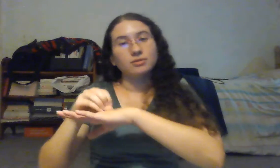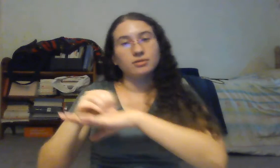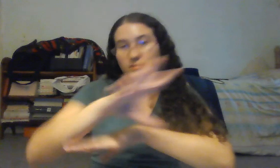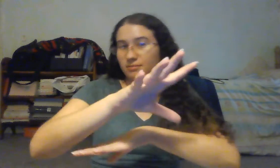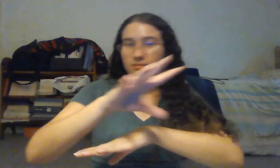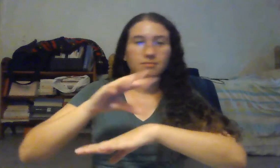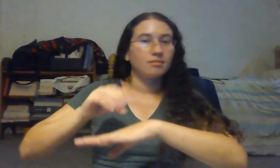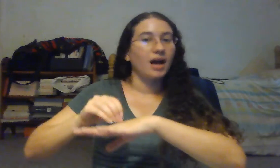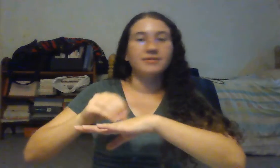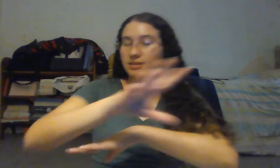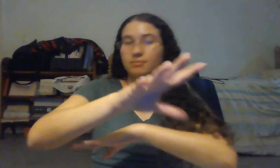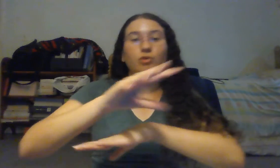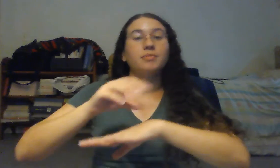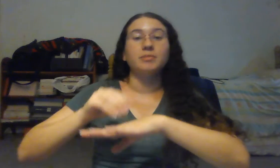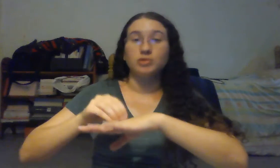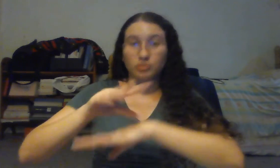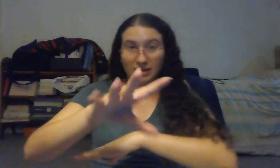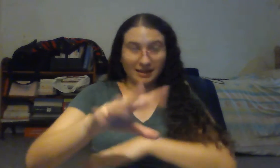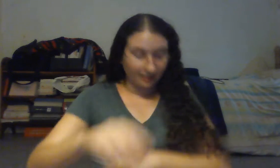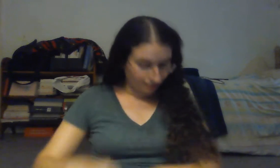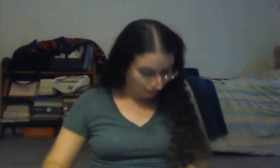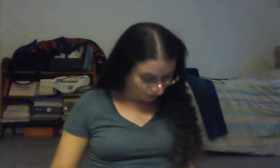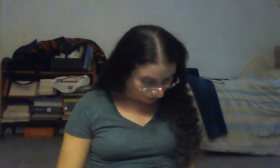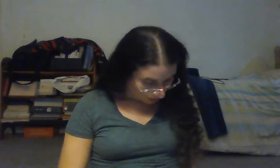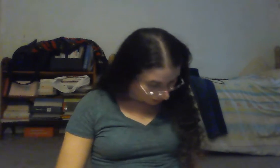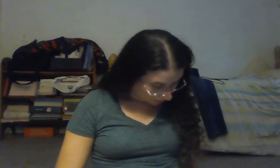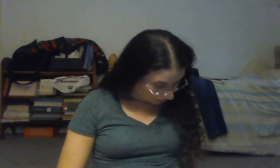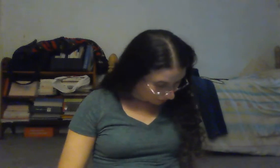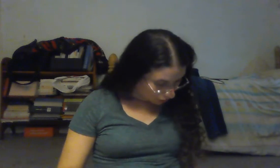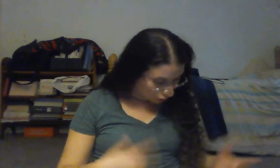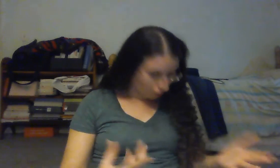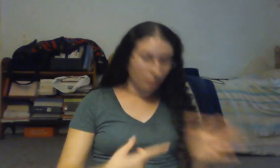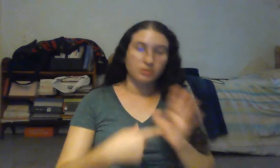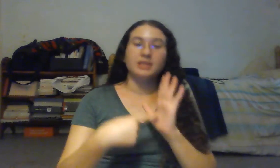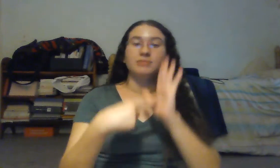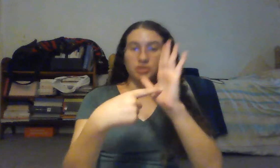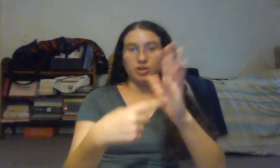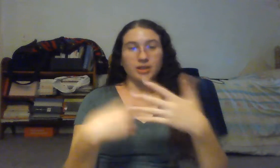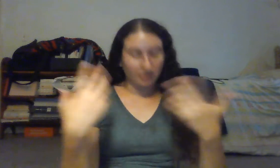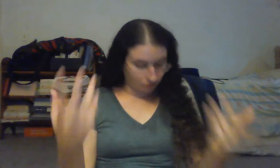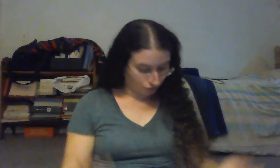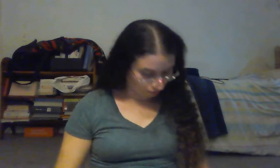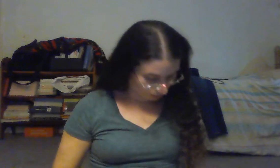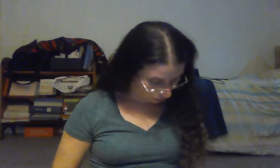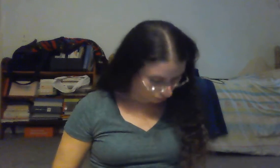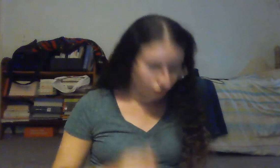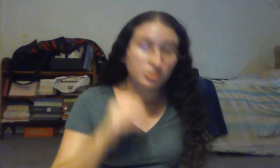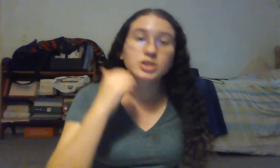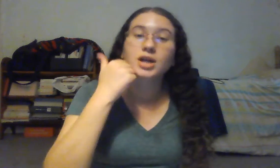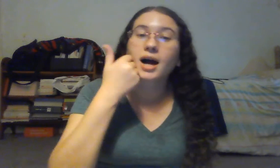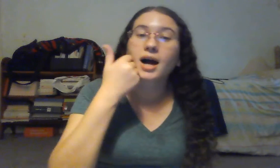or I've seen more people do it like this. Show, demonstrate, illustrate. Ready, showed you,